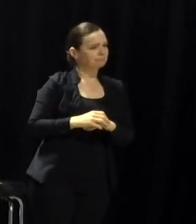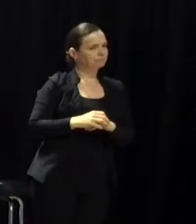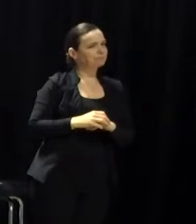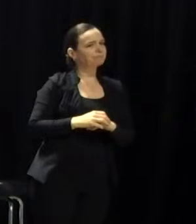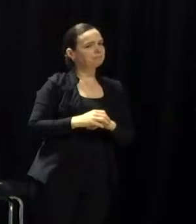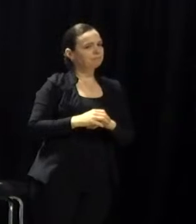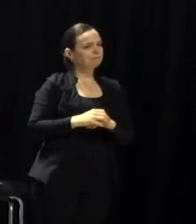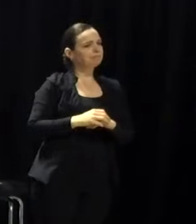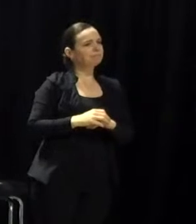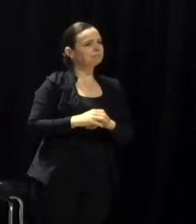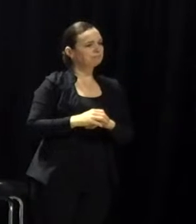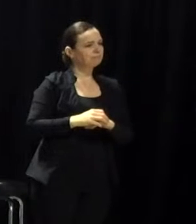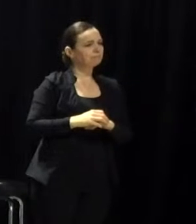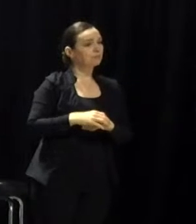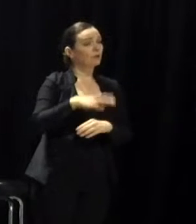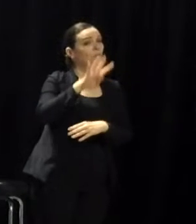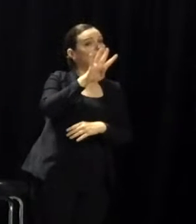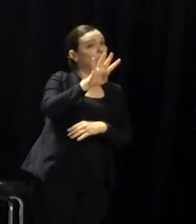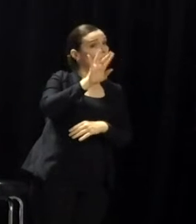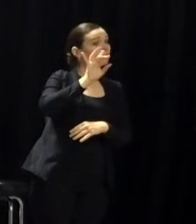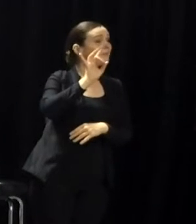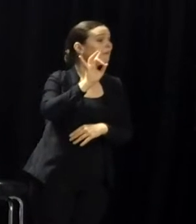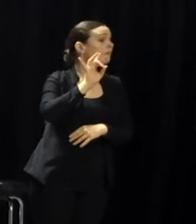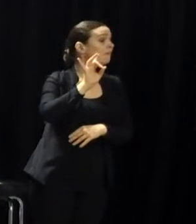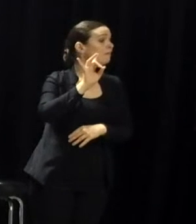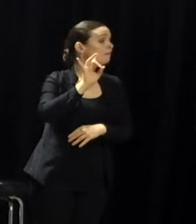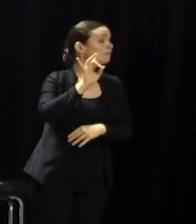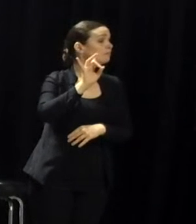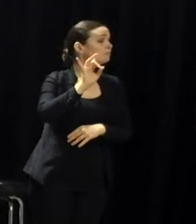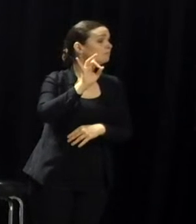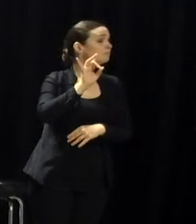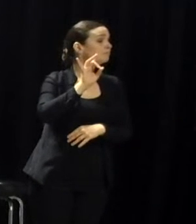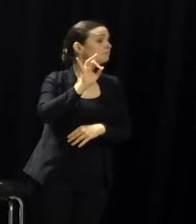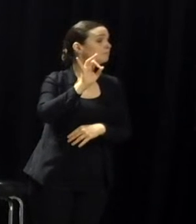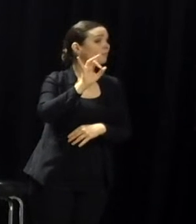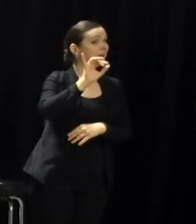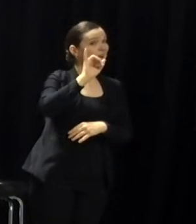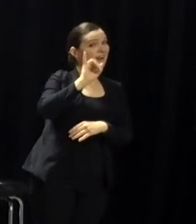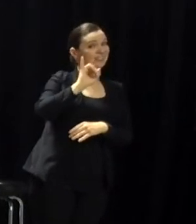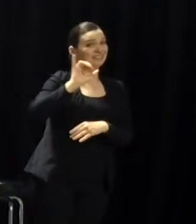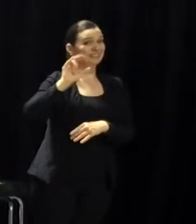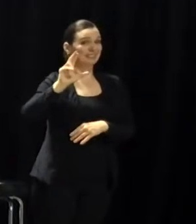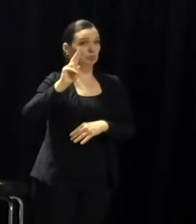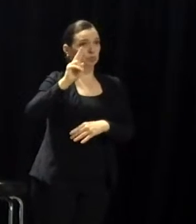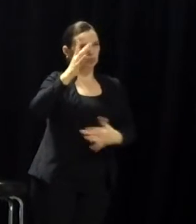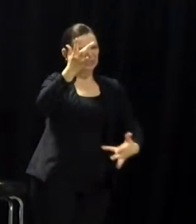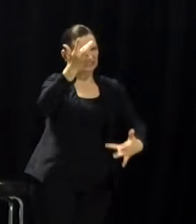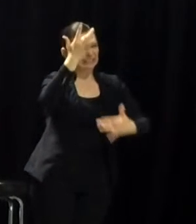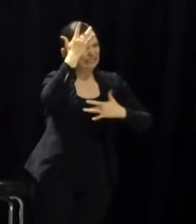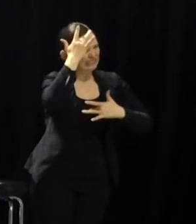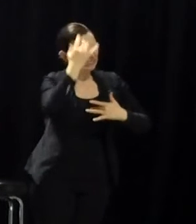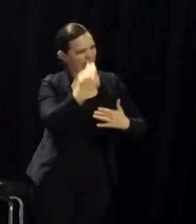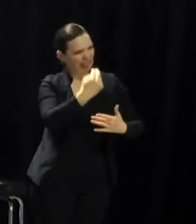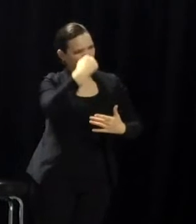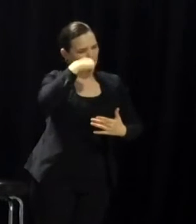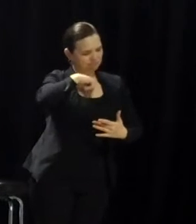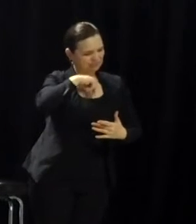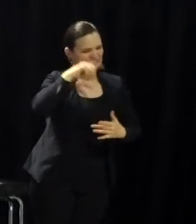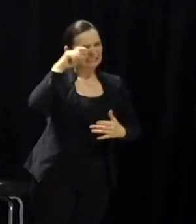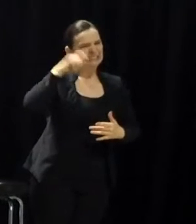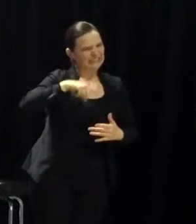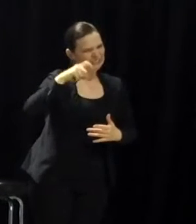The 48 neighbors in the ICU, that's down 3 from yesterday. Overall, I believe